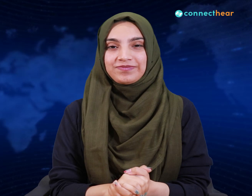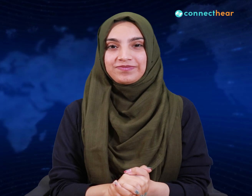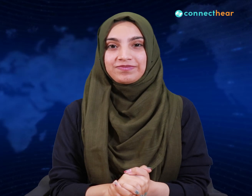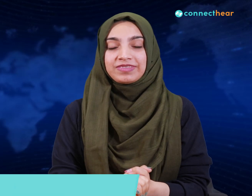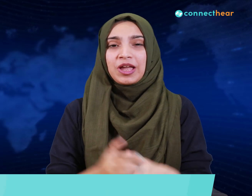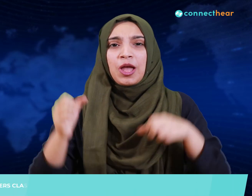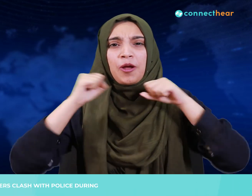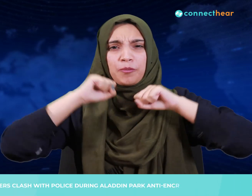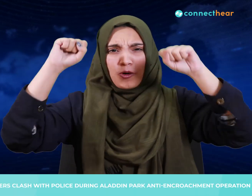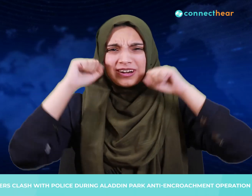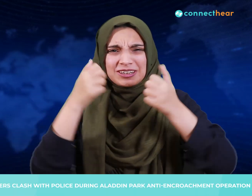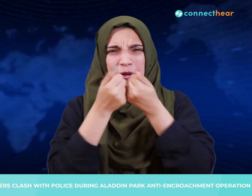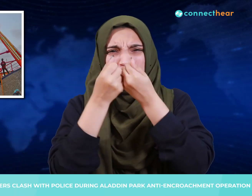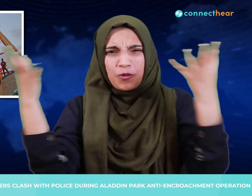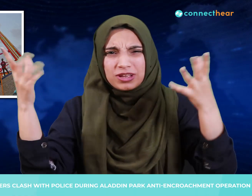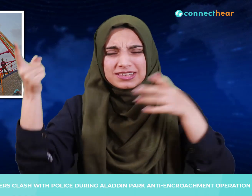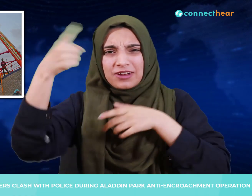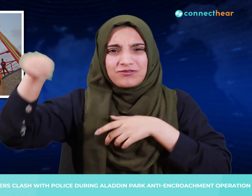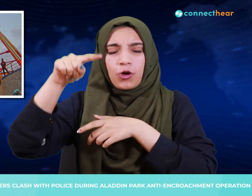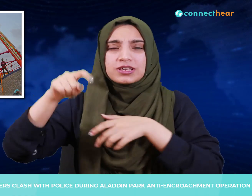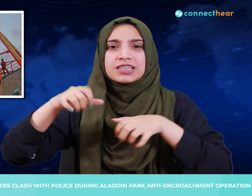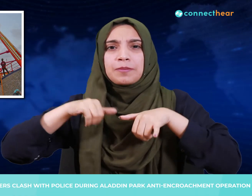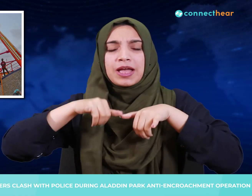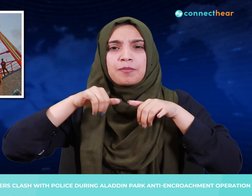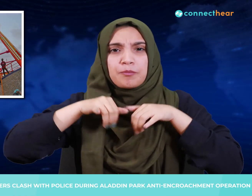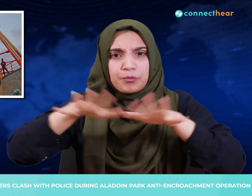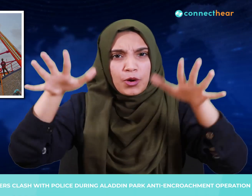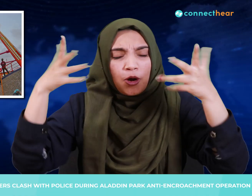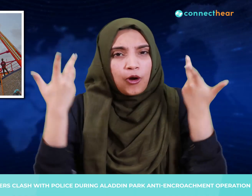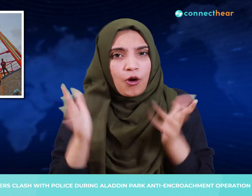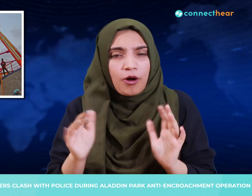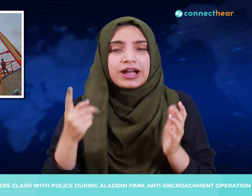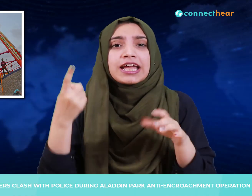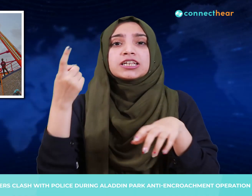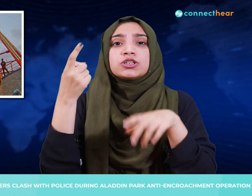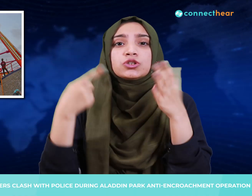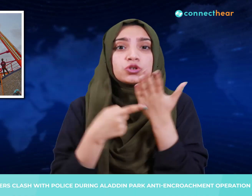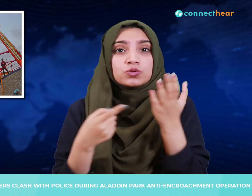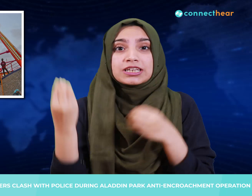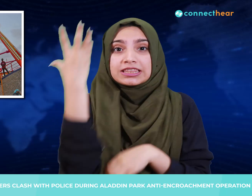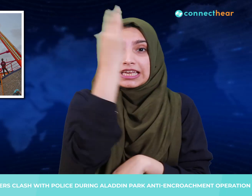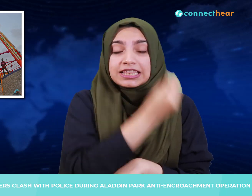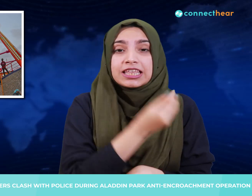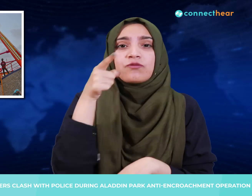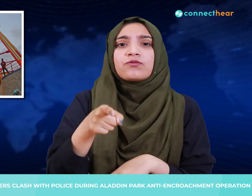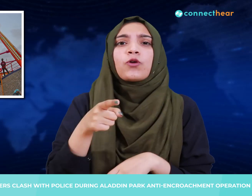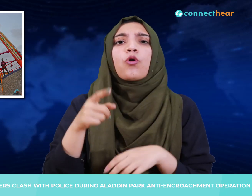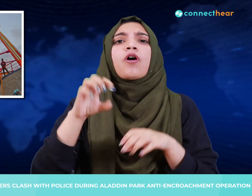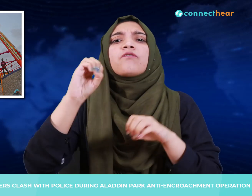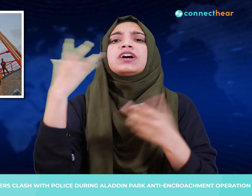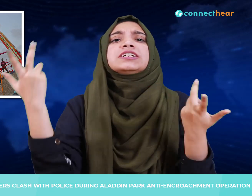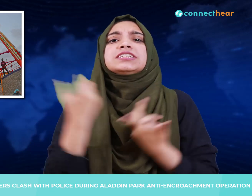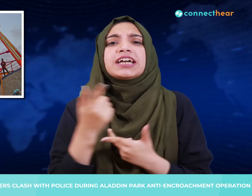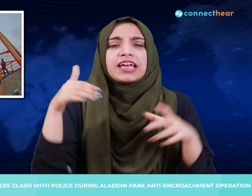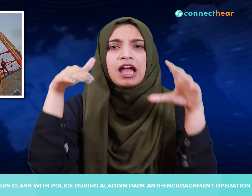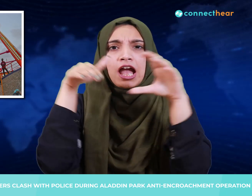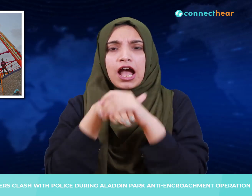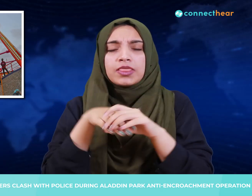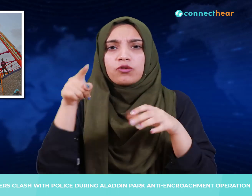Protesters clashed with provincial authorities on Tuesday after an anti-encroachment drive was initiated in Aladdin